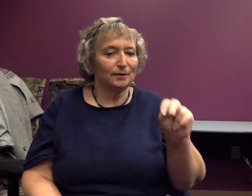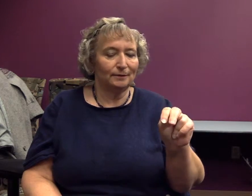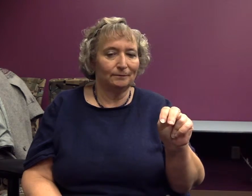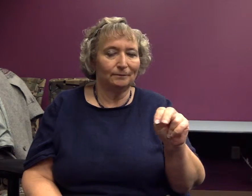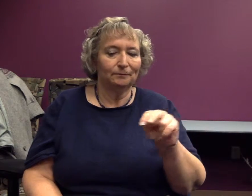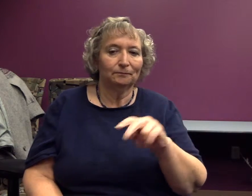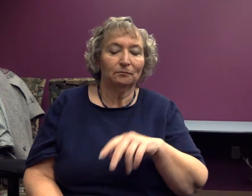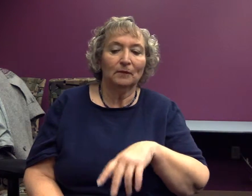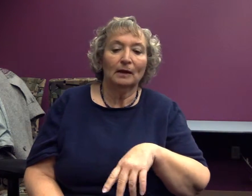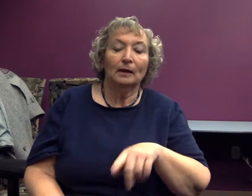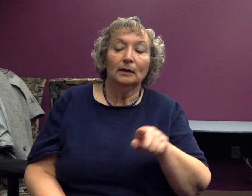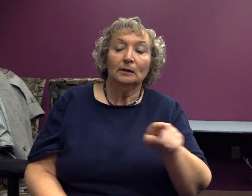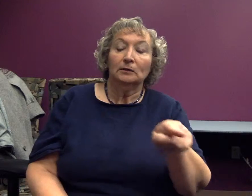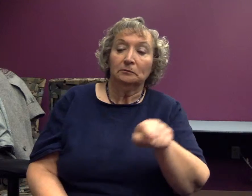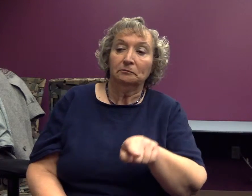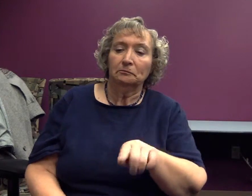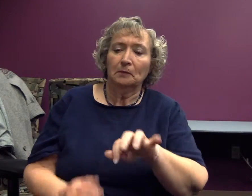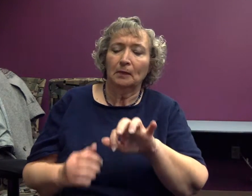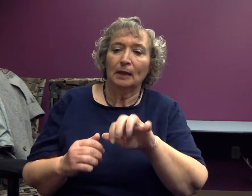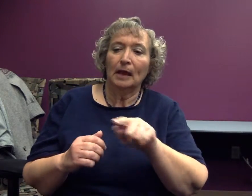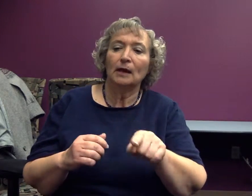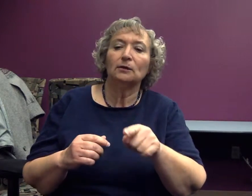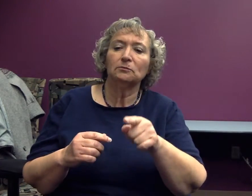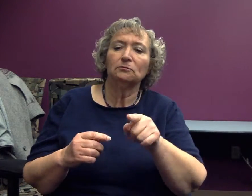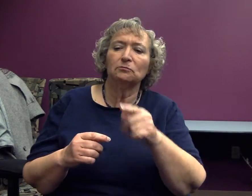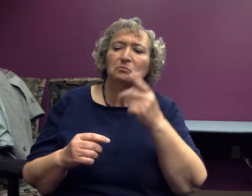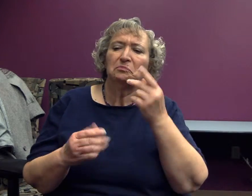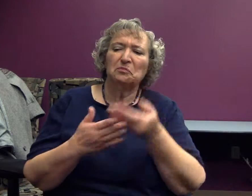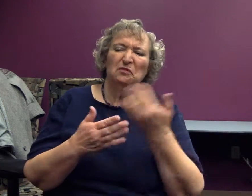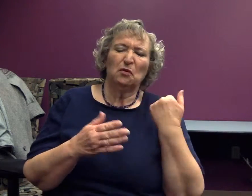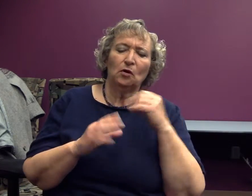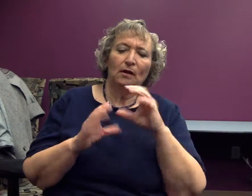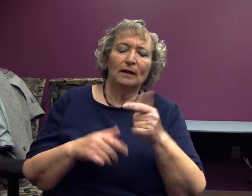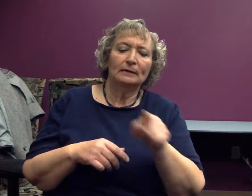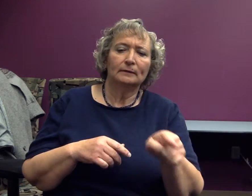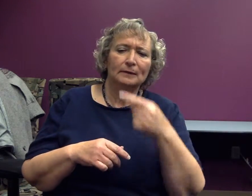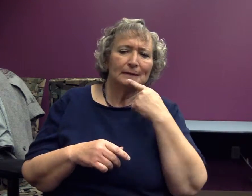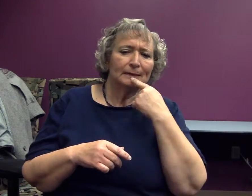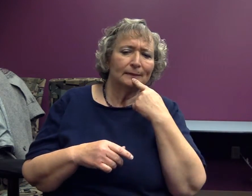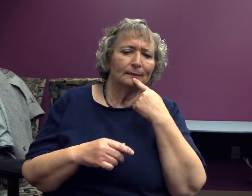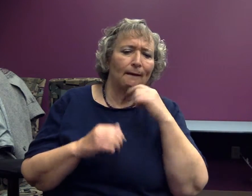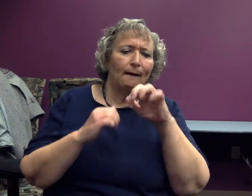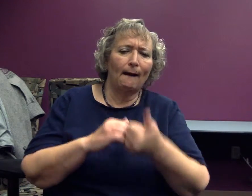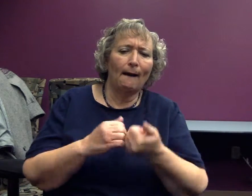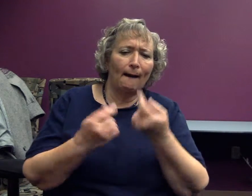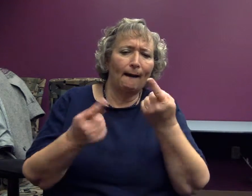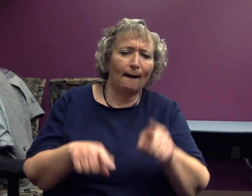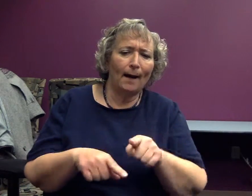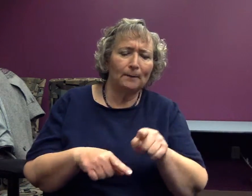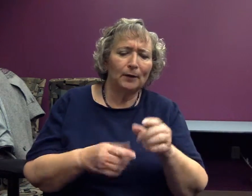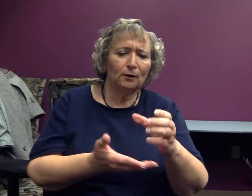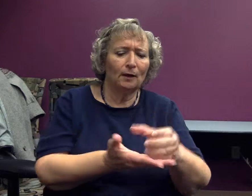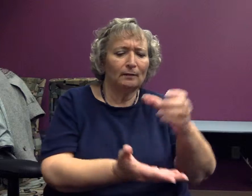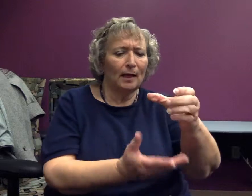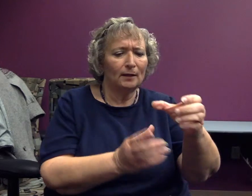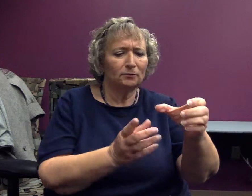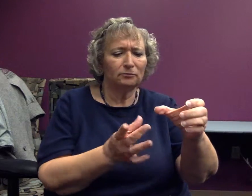I want you to tell me how this got here. You need to come up with how it is. And I said, you can only tell me, or you can only ask me questions that end in yes and no. And we sat there